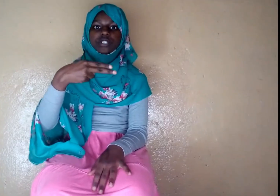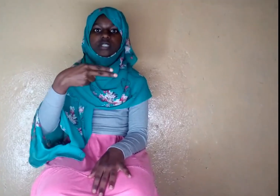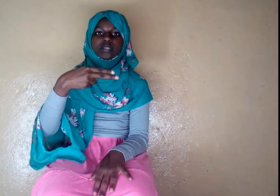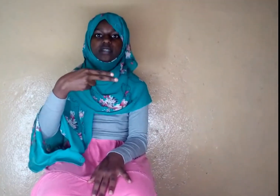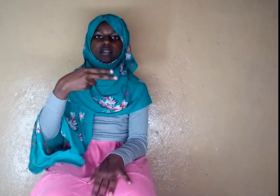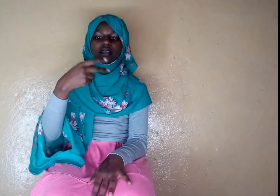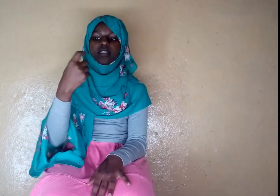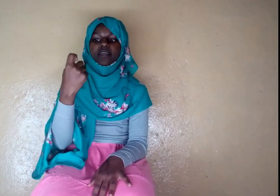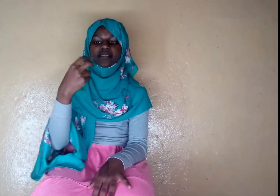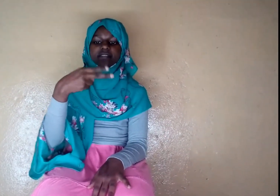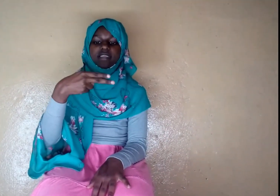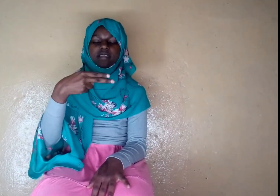TH. Thursday.